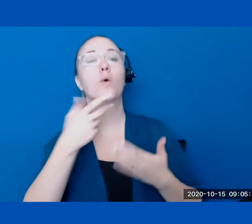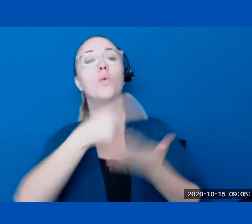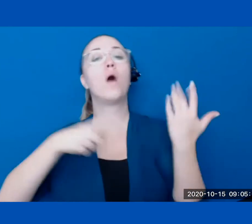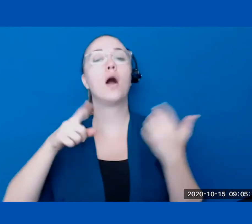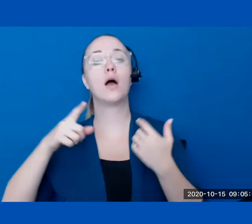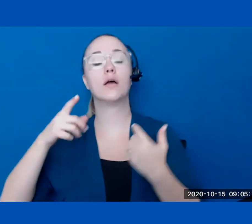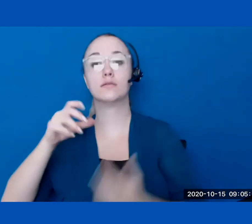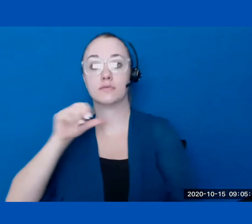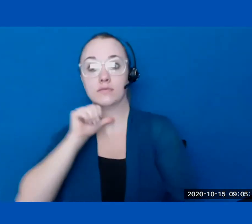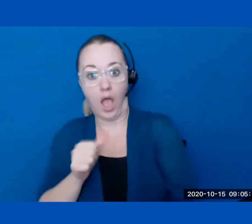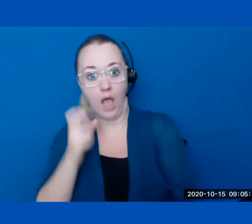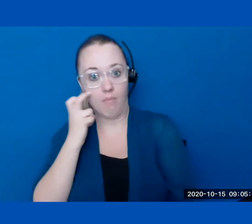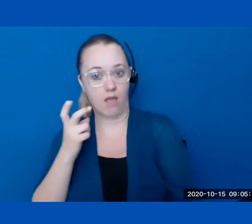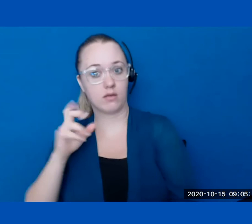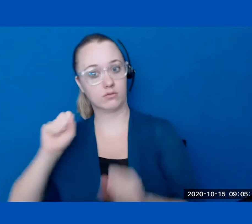you guys.